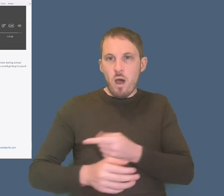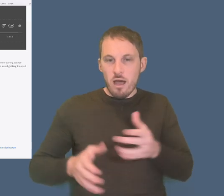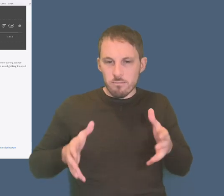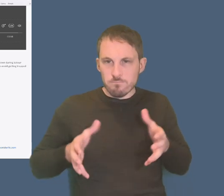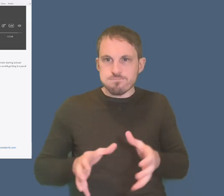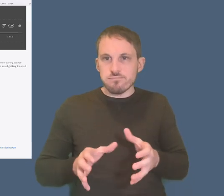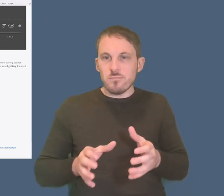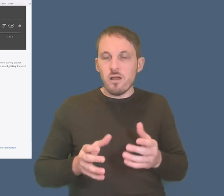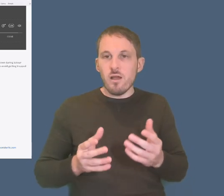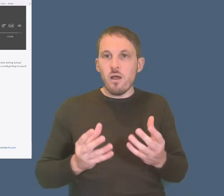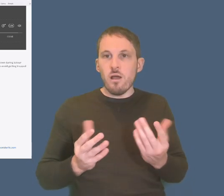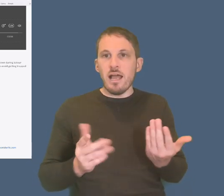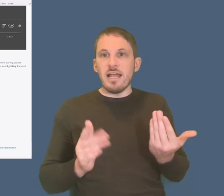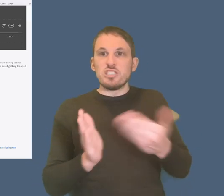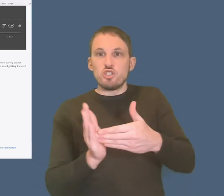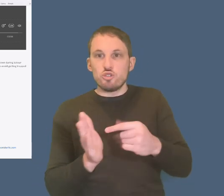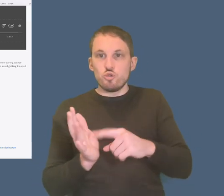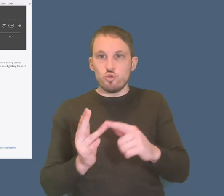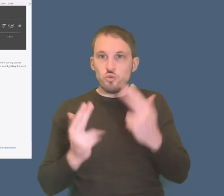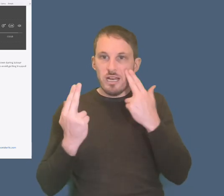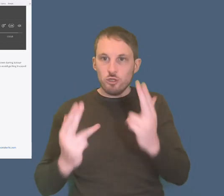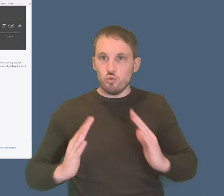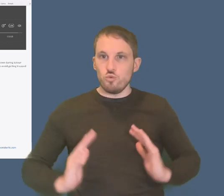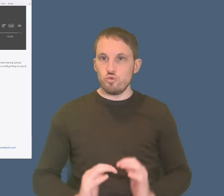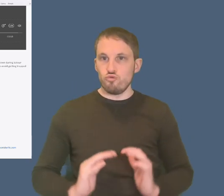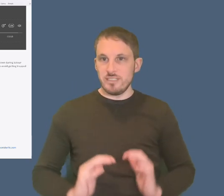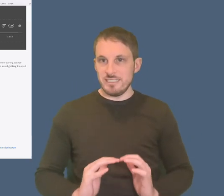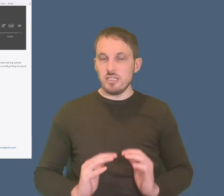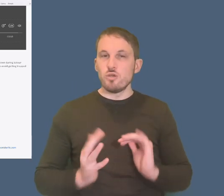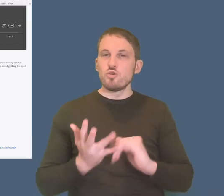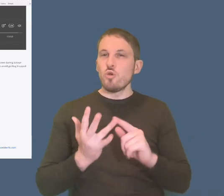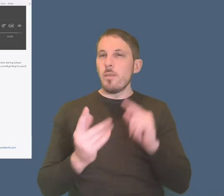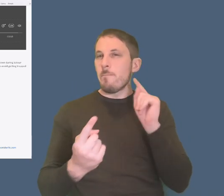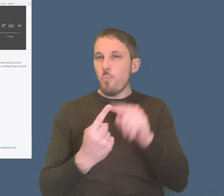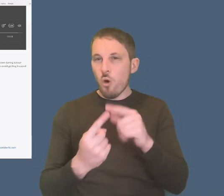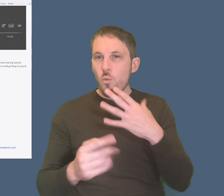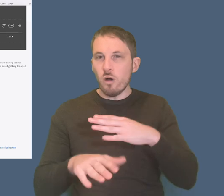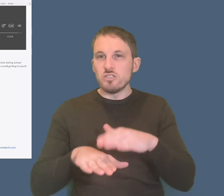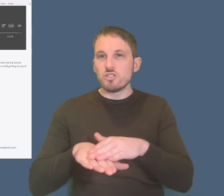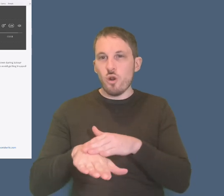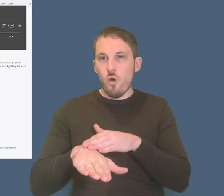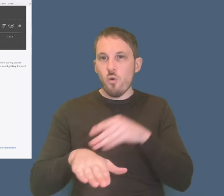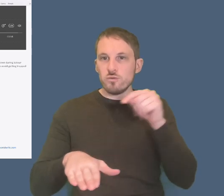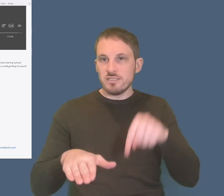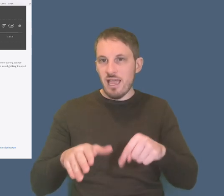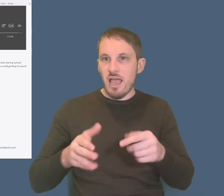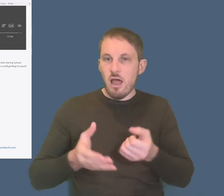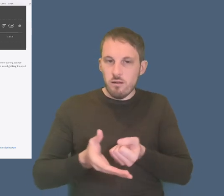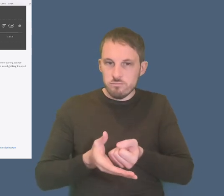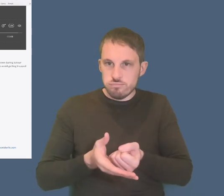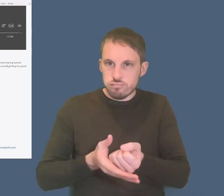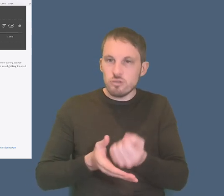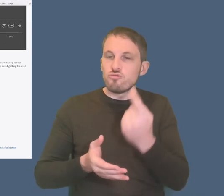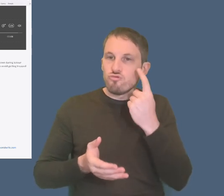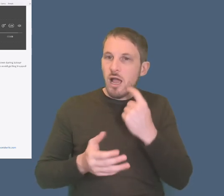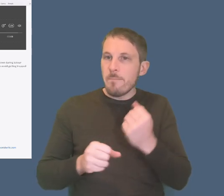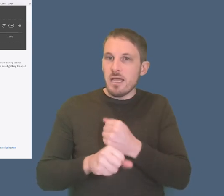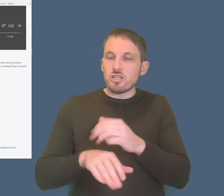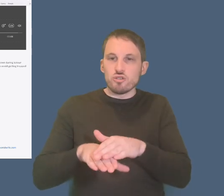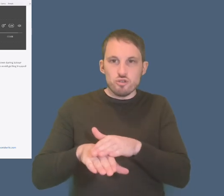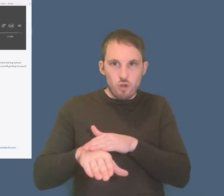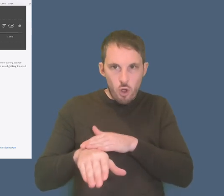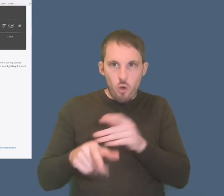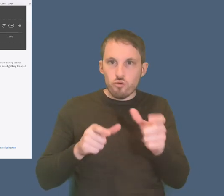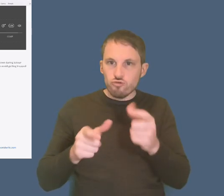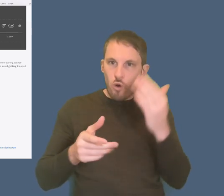doing to push her baby out. And the idea was to slow down the birth. We were trying to make it a slow, controlled birth